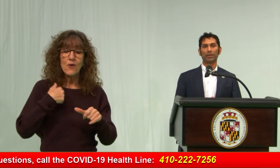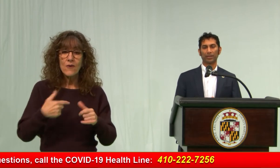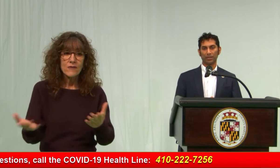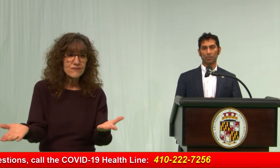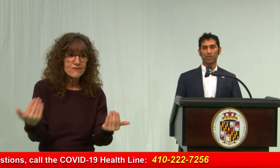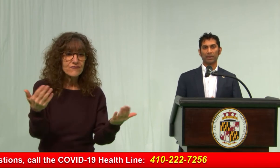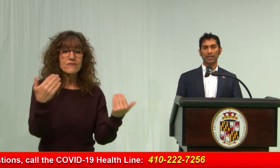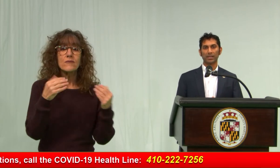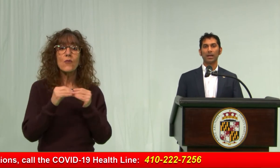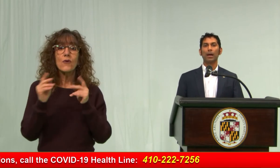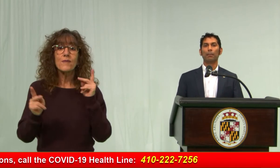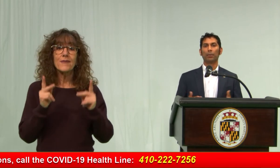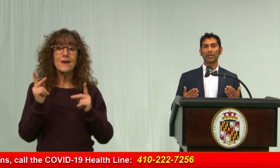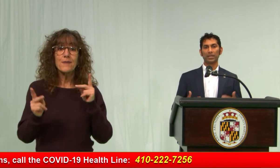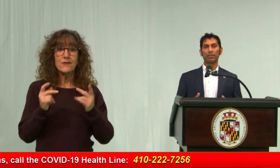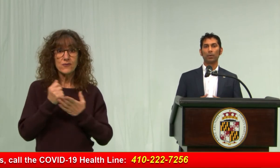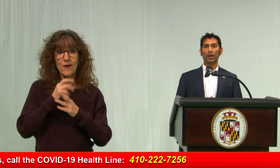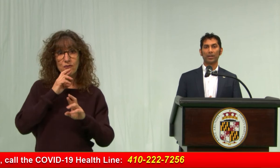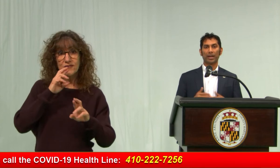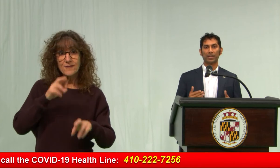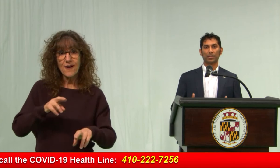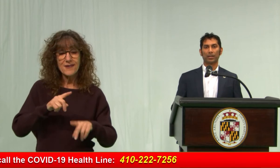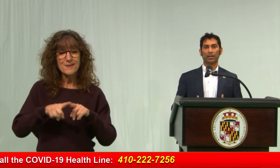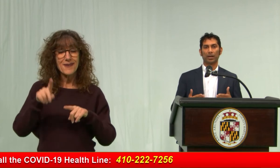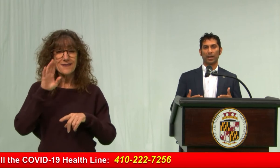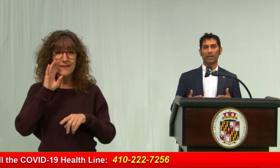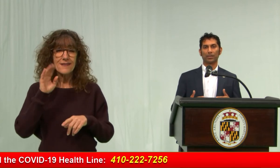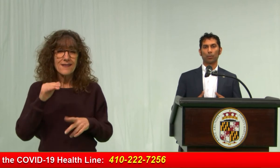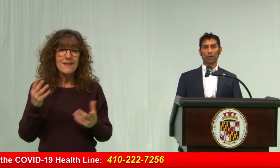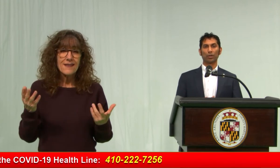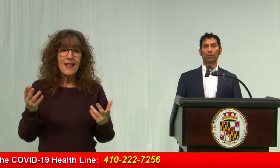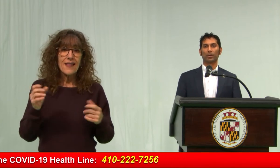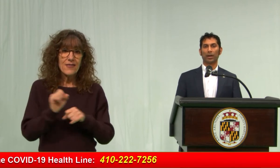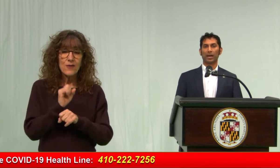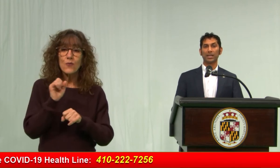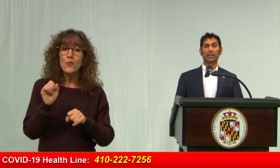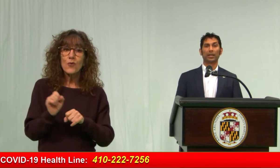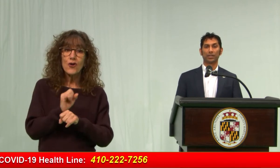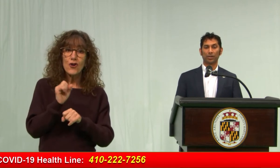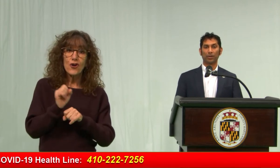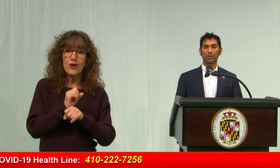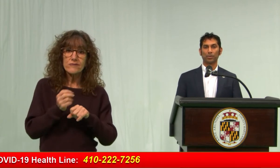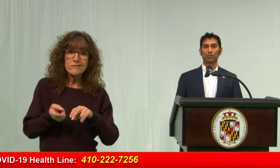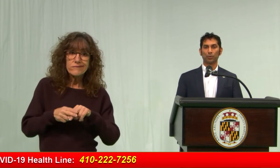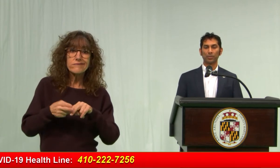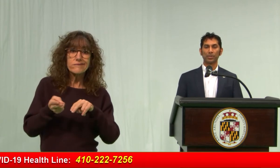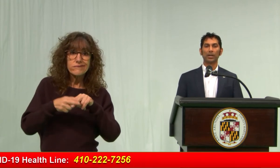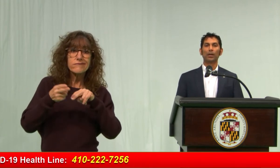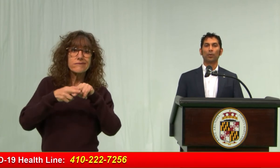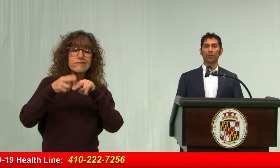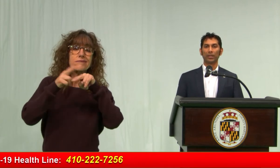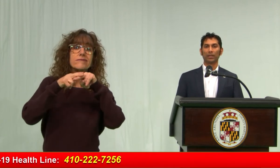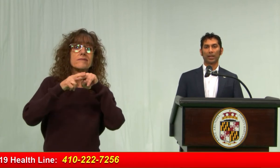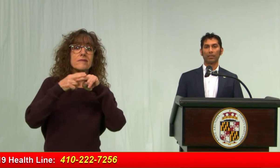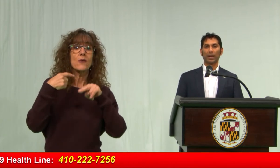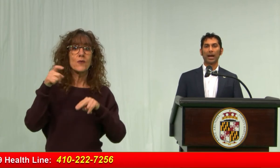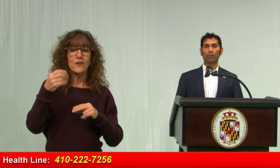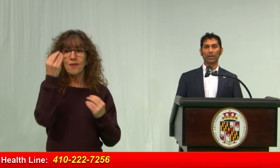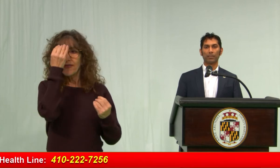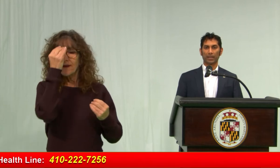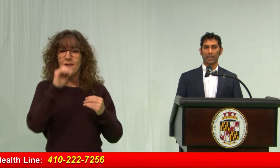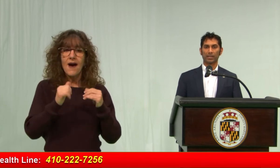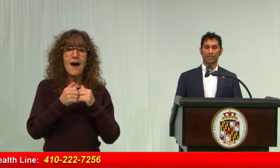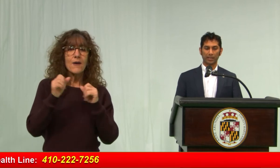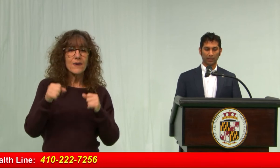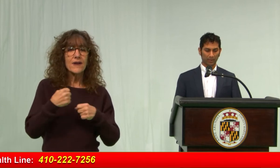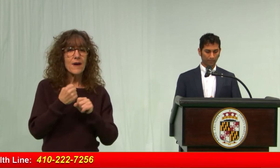more people to this response, but we need to be aware that as the workload escalates on those groups, we need to think about how